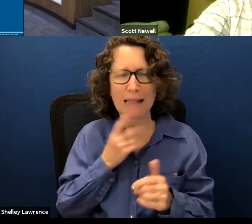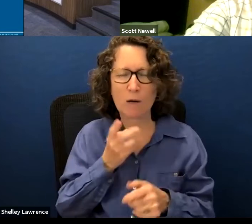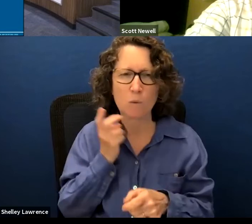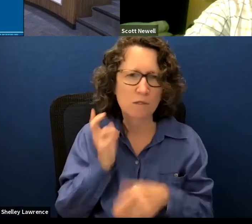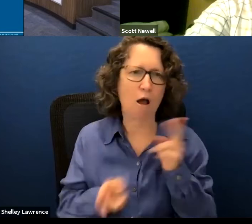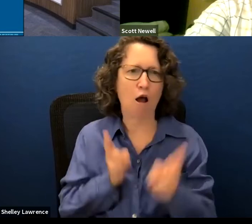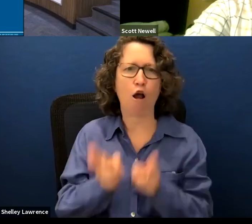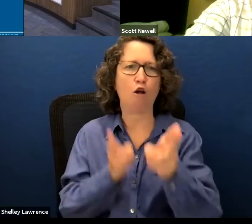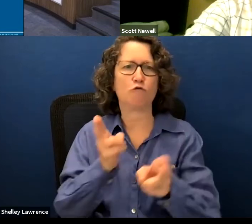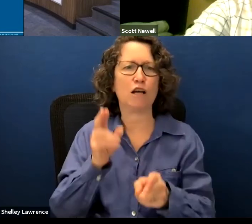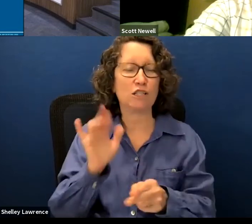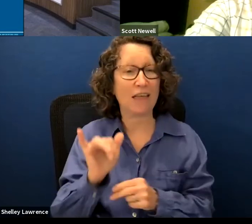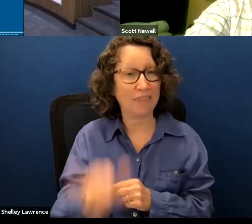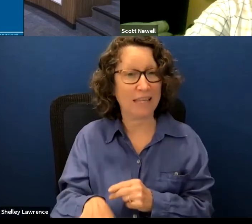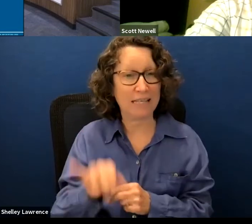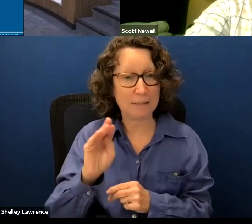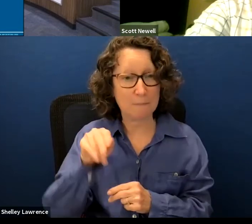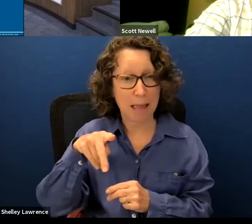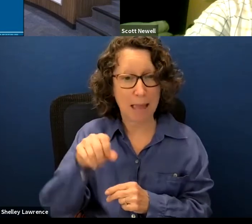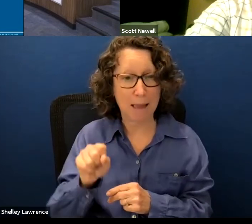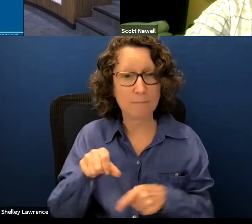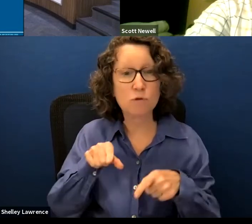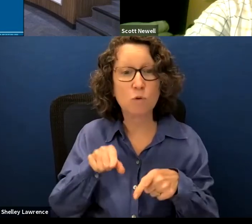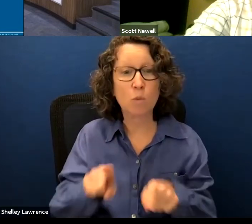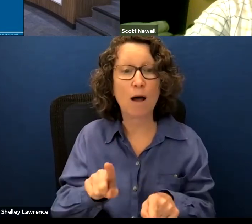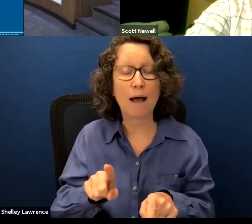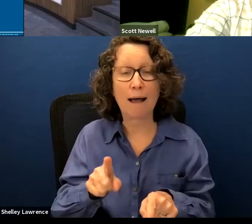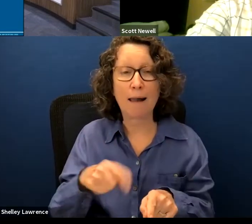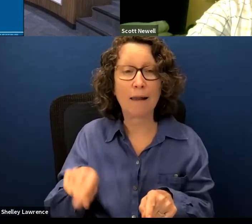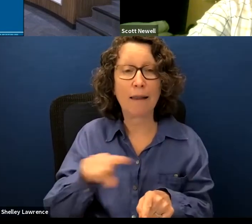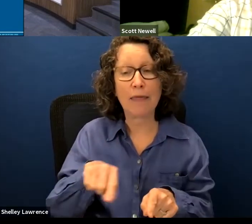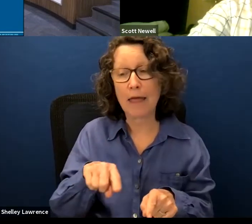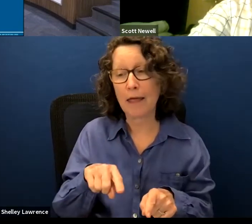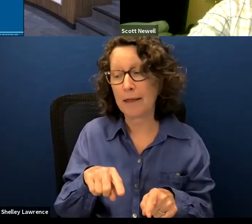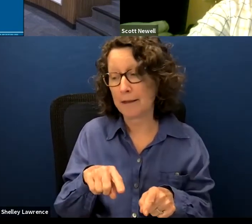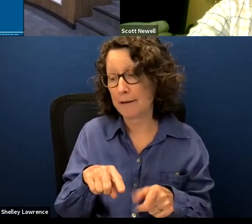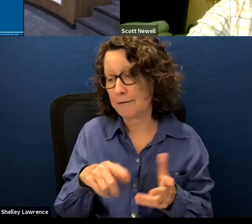rushed, and these maps, while they are,